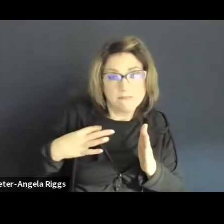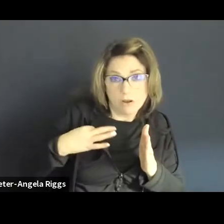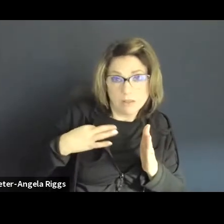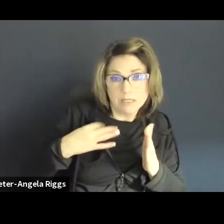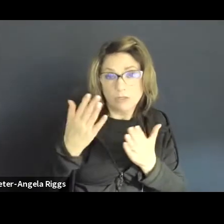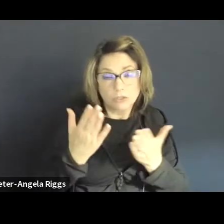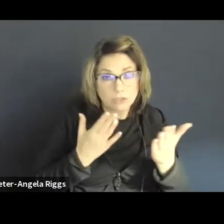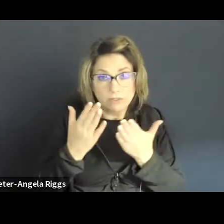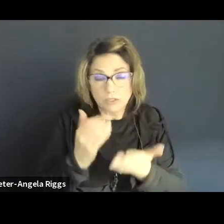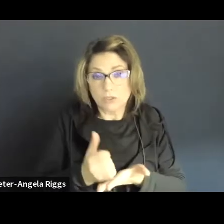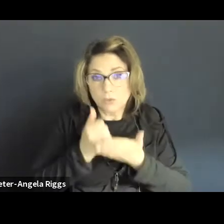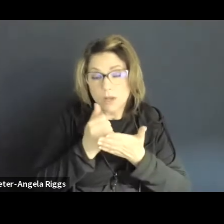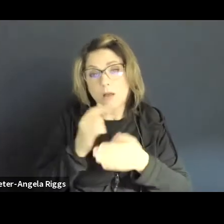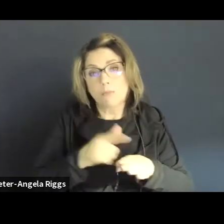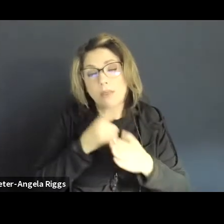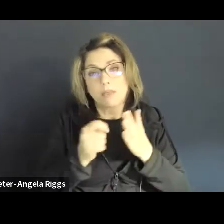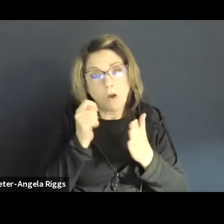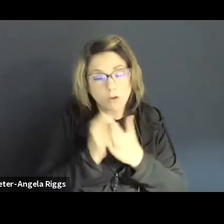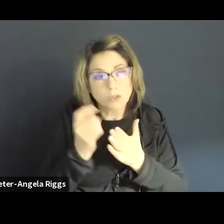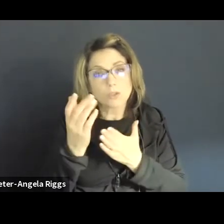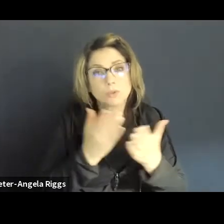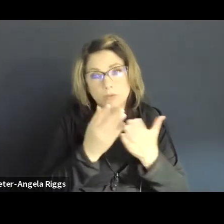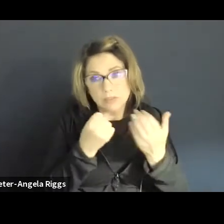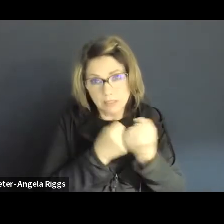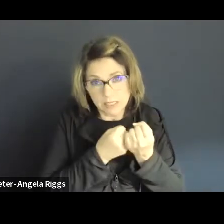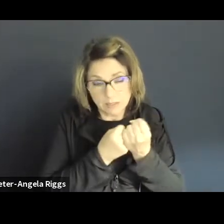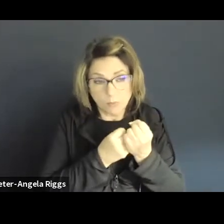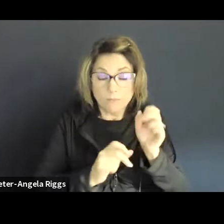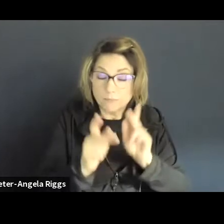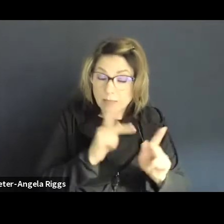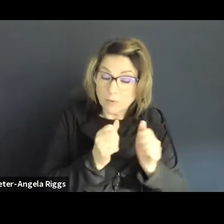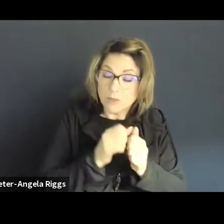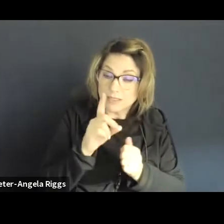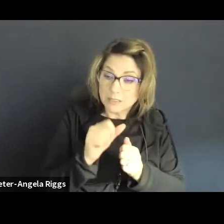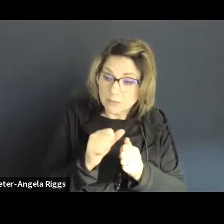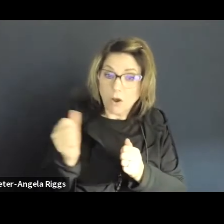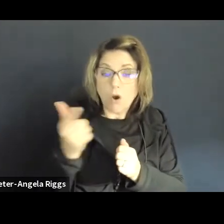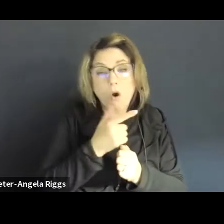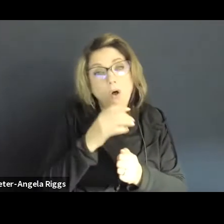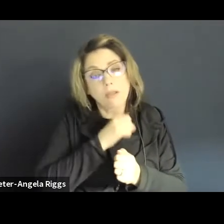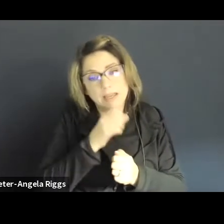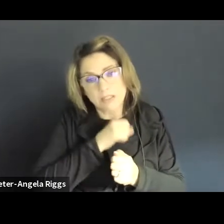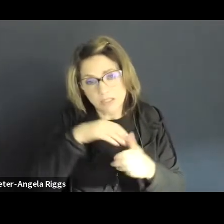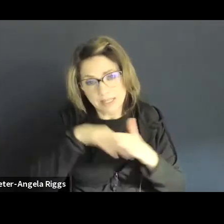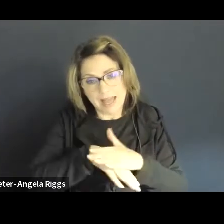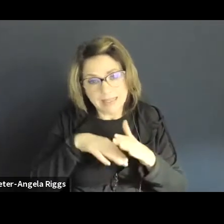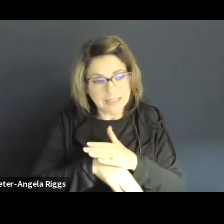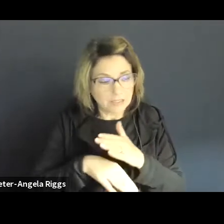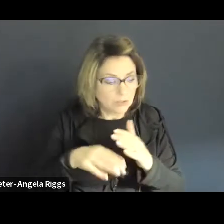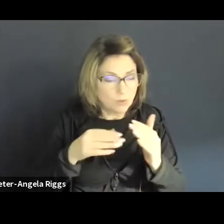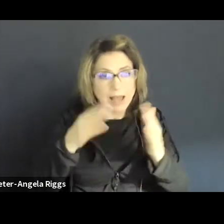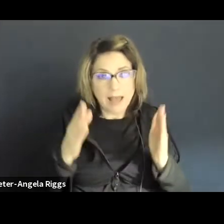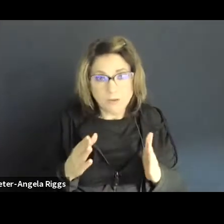to assist with long-term services and supports. For people with disabilities of all ages to have access to both the housing and